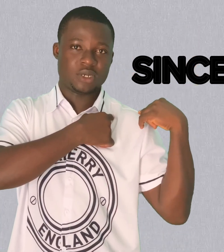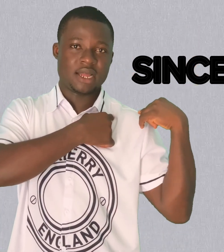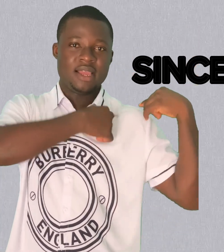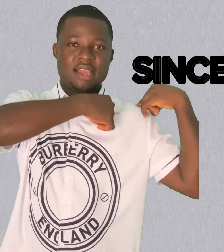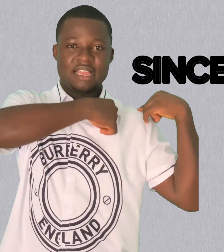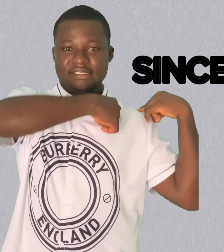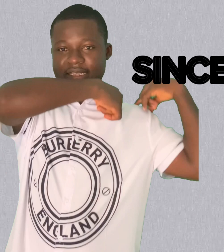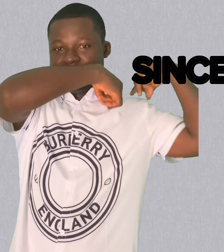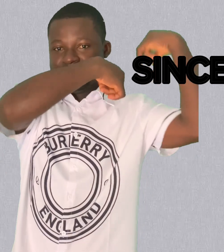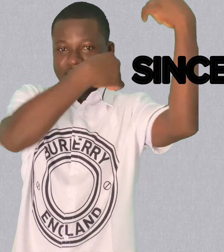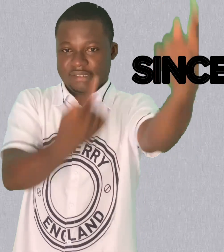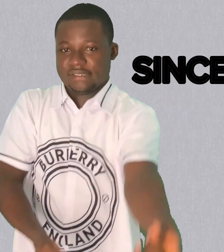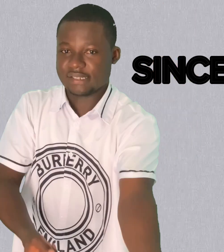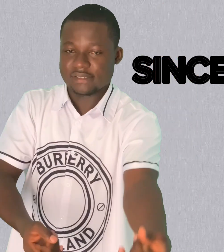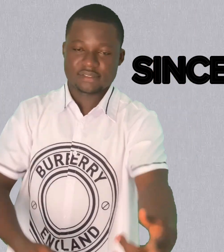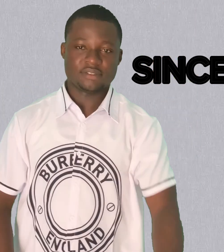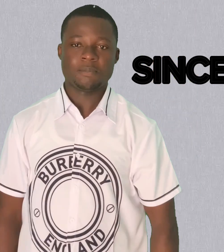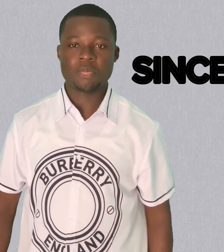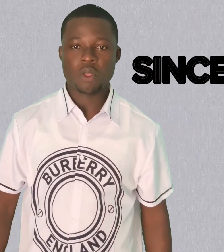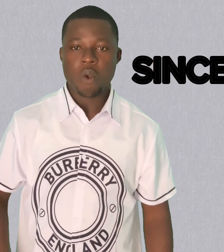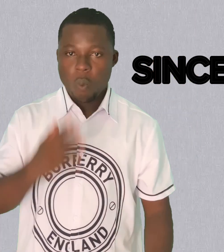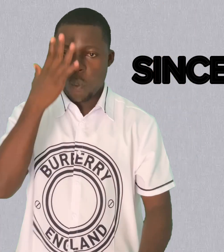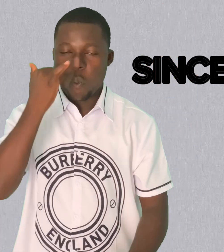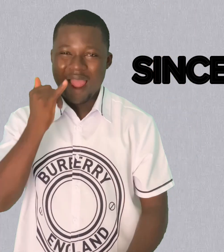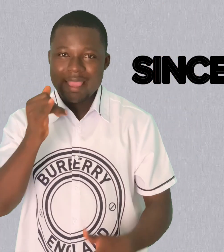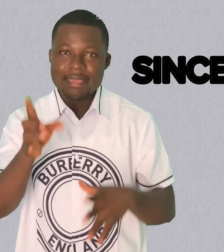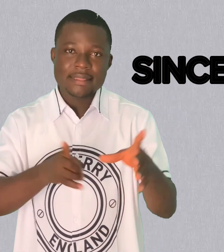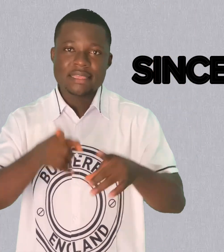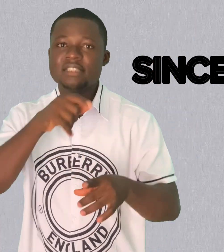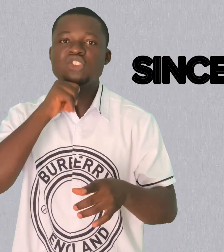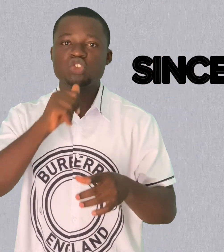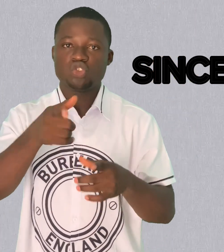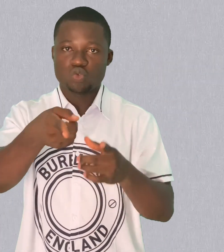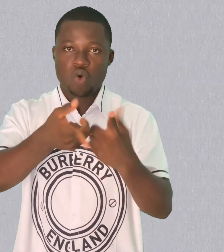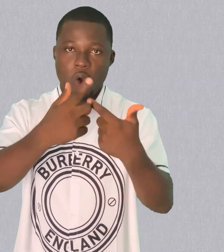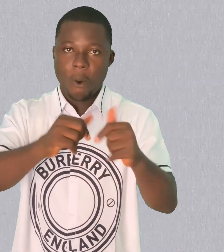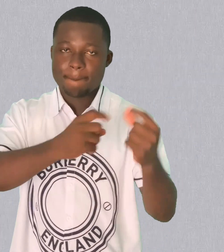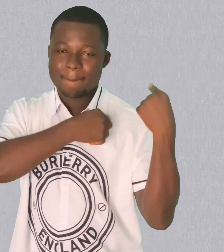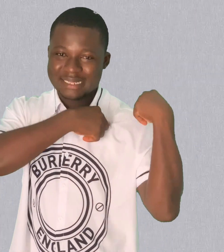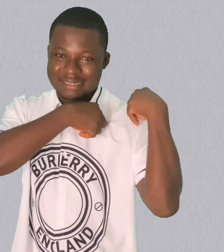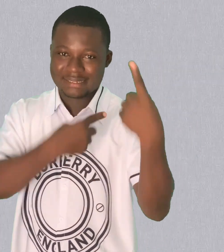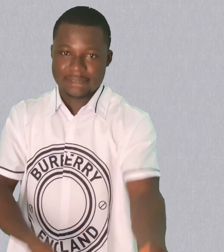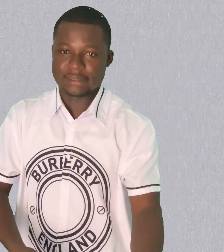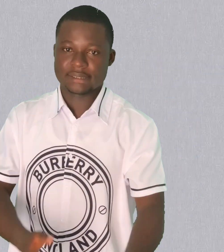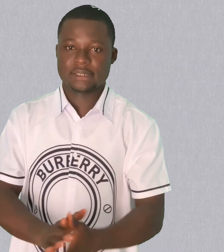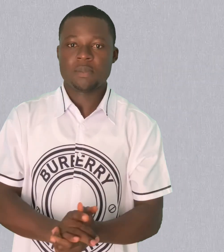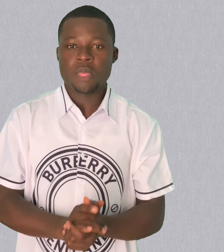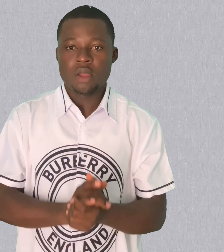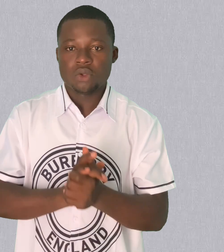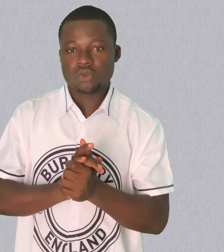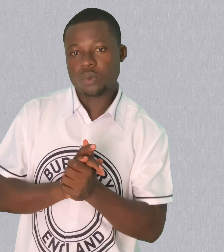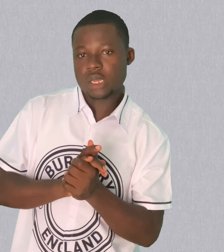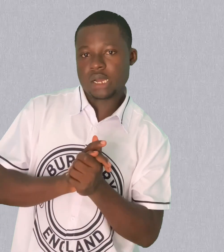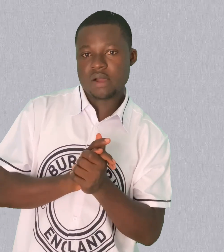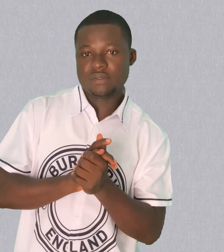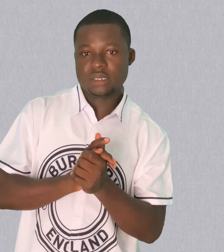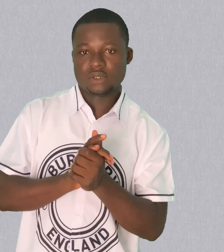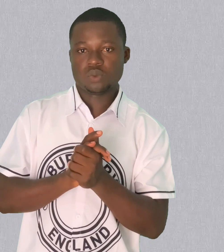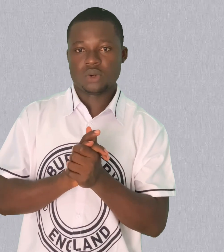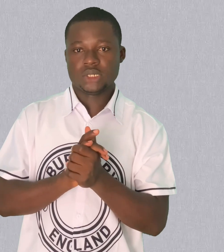shoulder and say since. Why didn't you come since? So we have the next word.